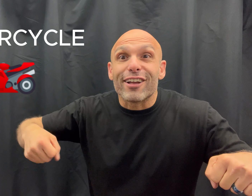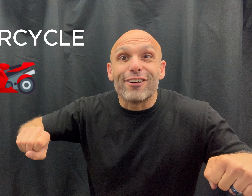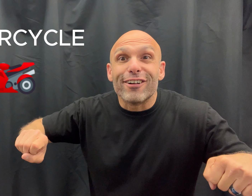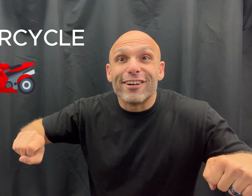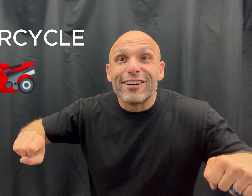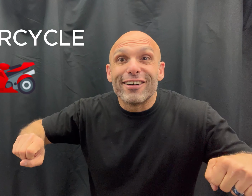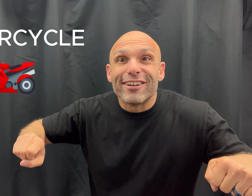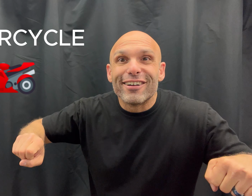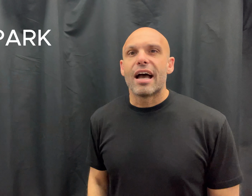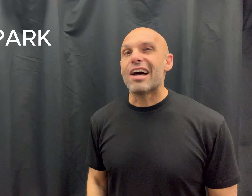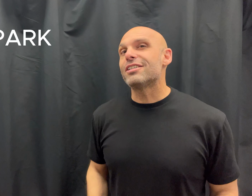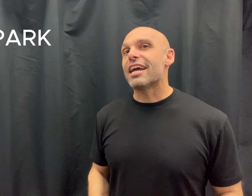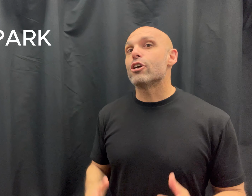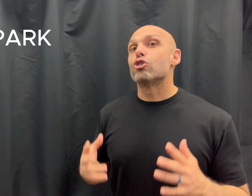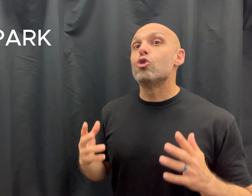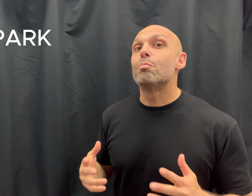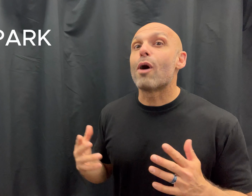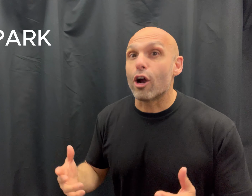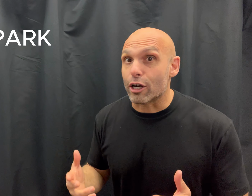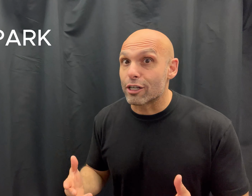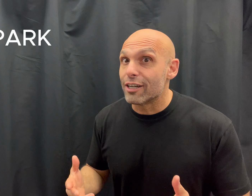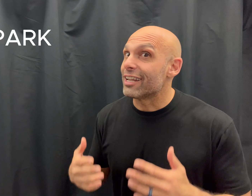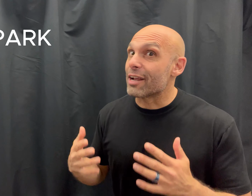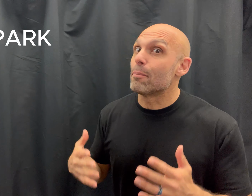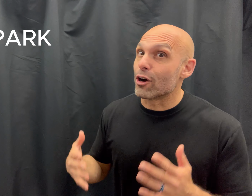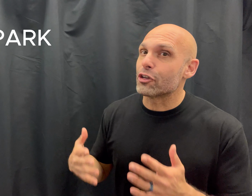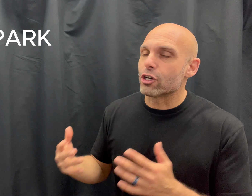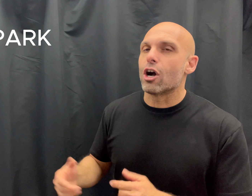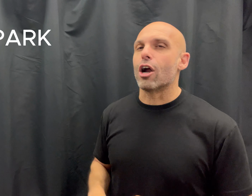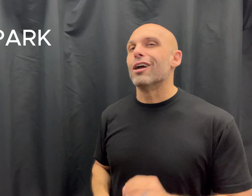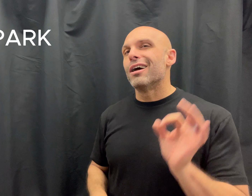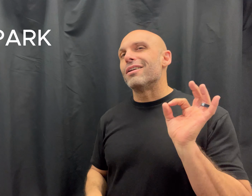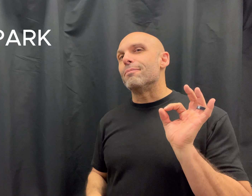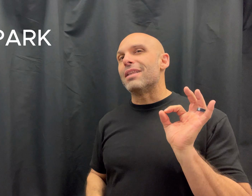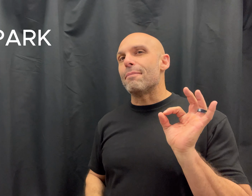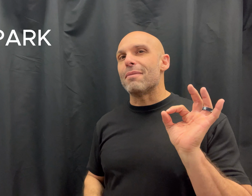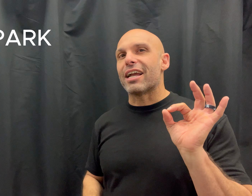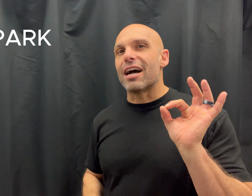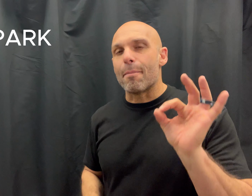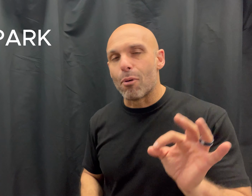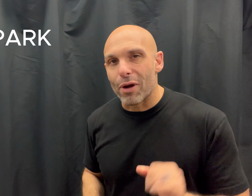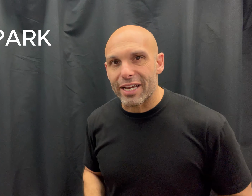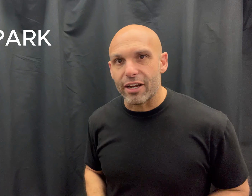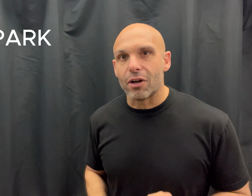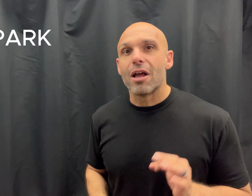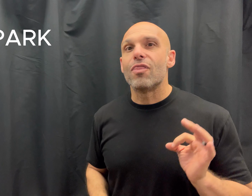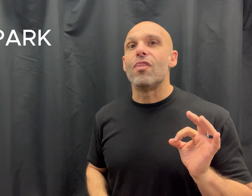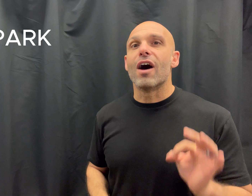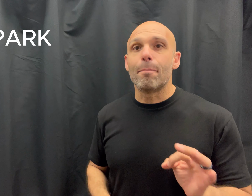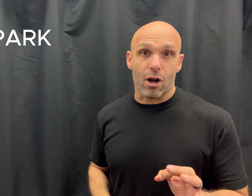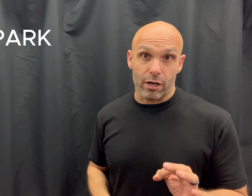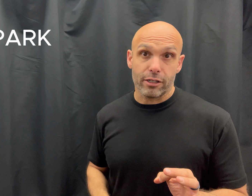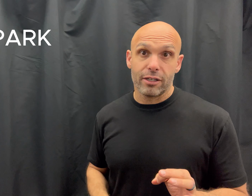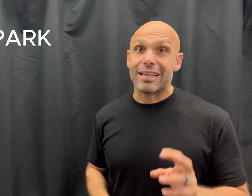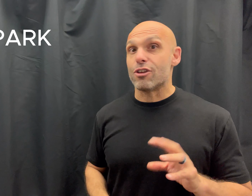motorcycle. How do you sign to park? Like park your car. Let me make a point here. The park that you go